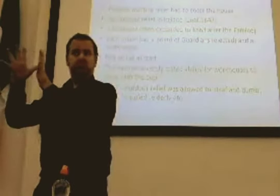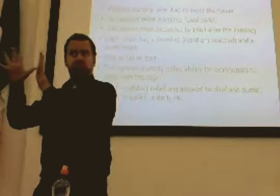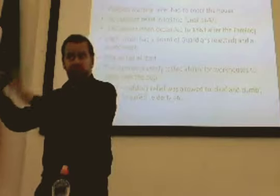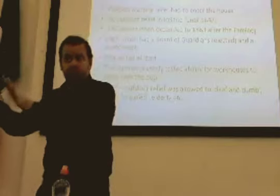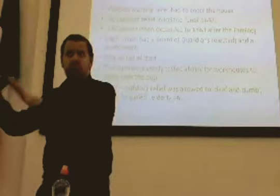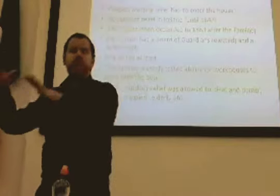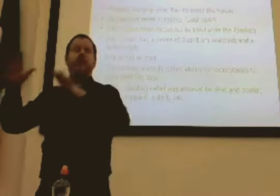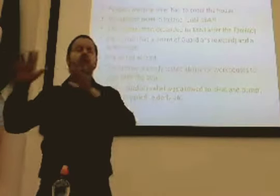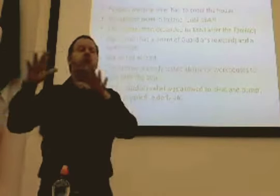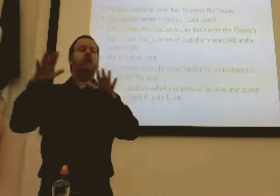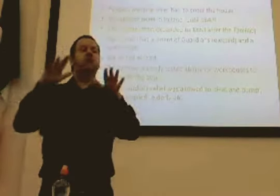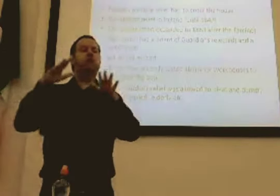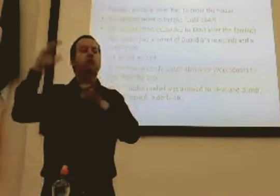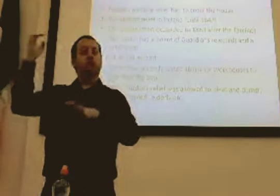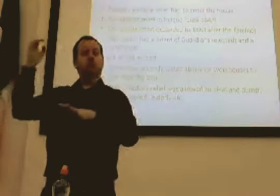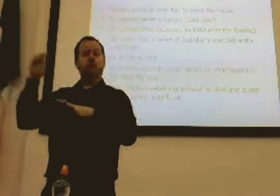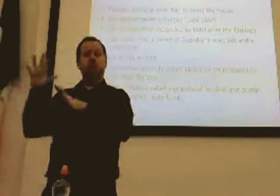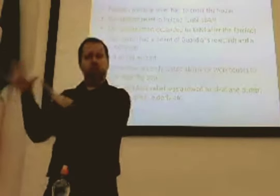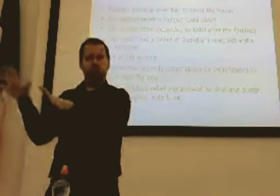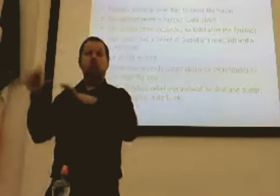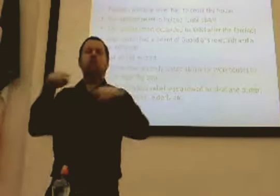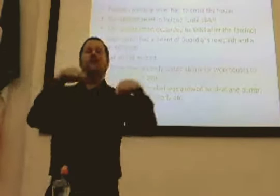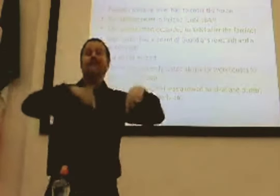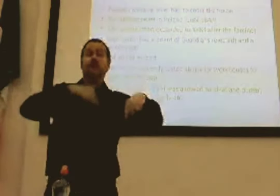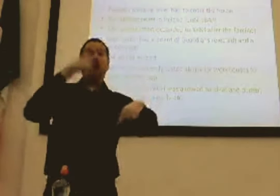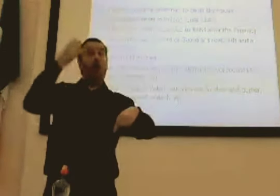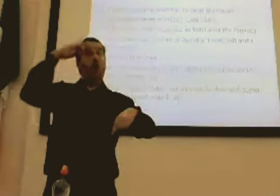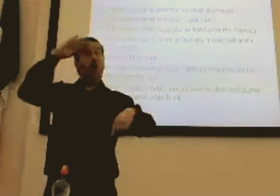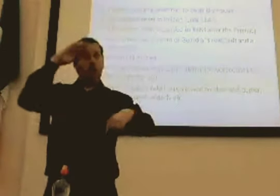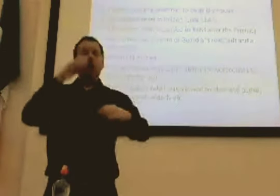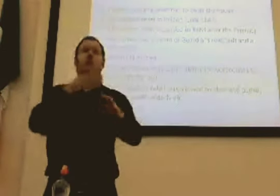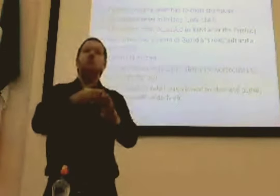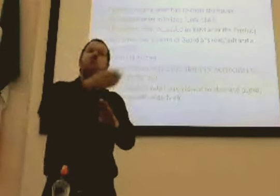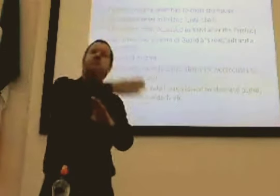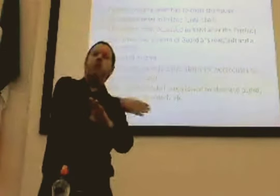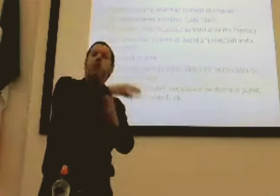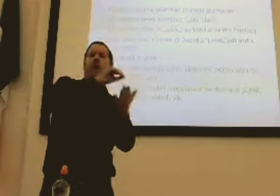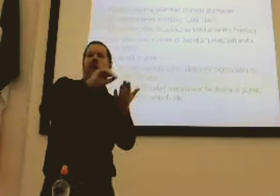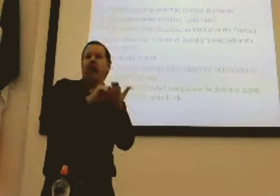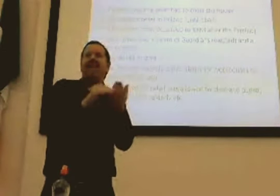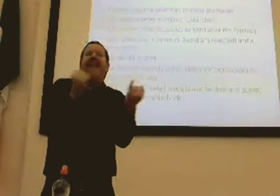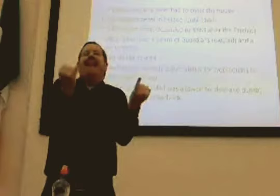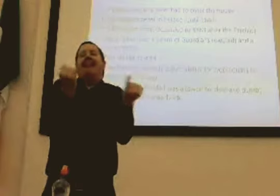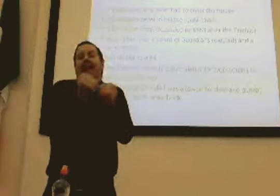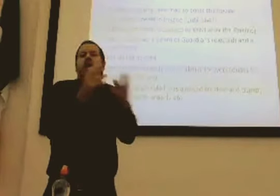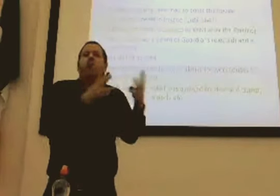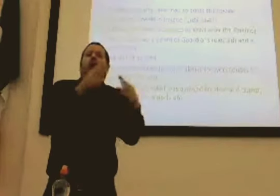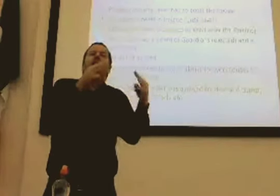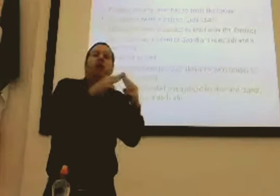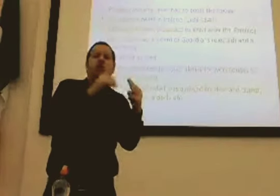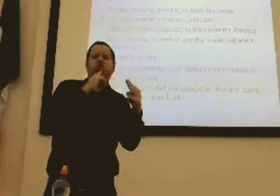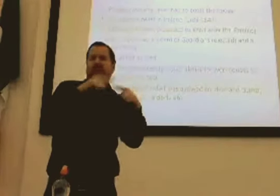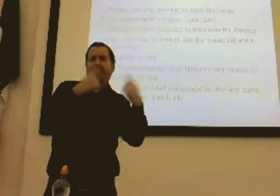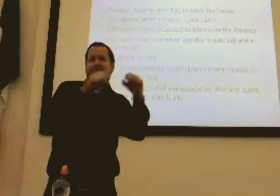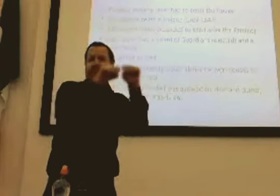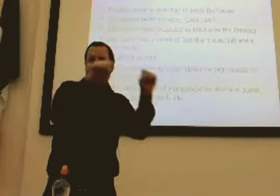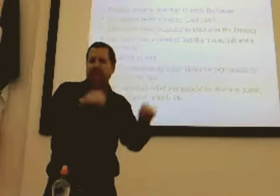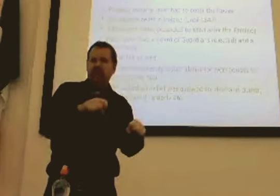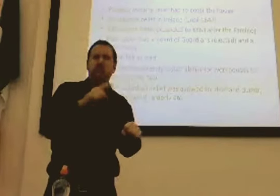was established at a much later time than in England. In England, it had been running for a long time. But previous to it, workhouse being established in